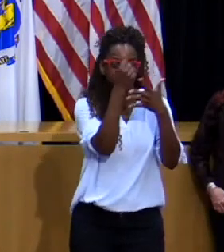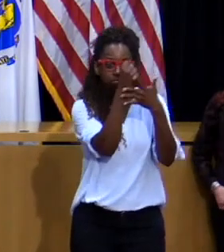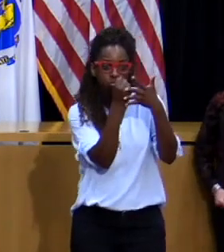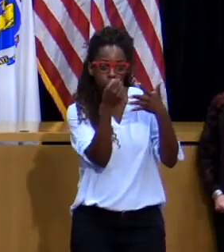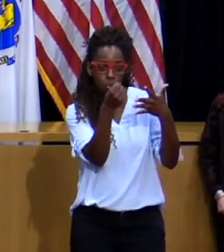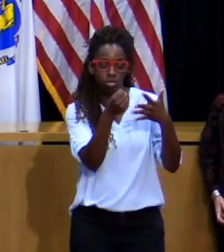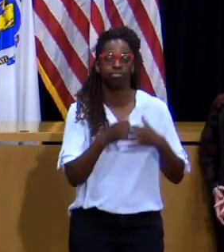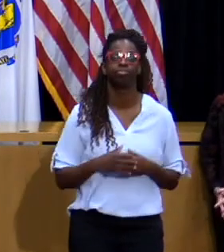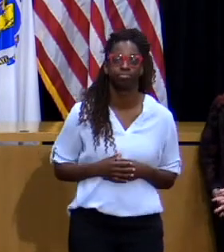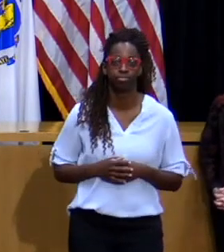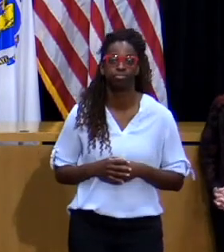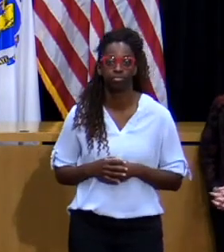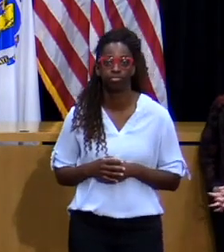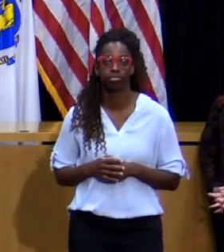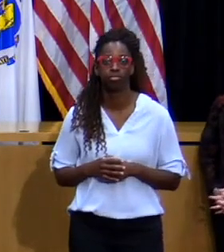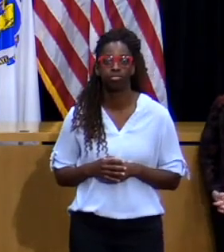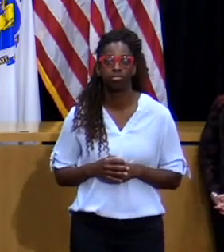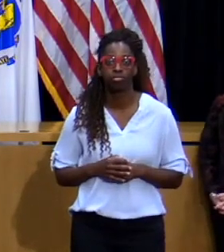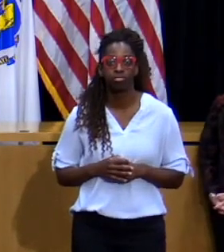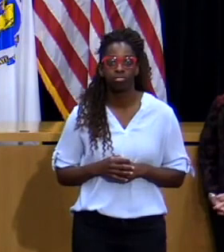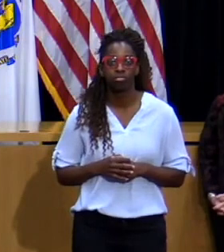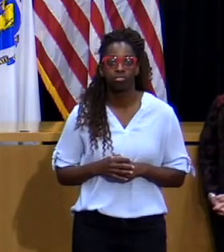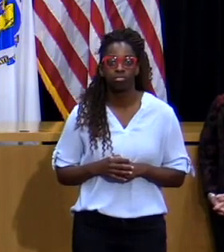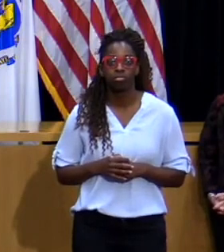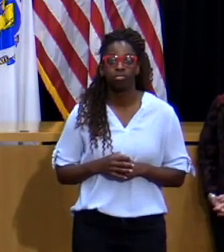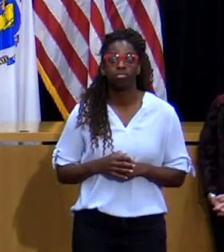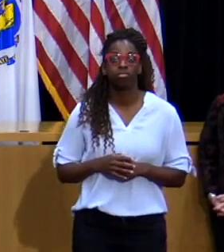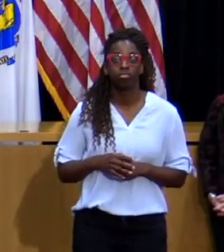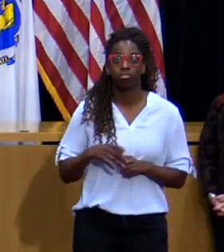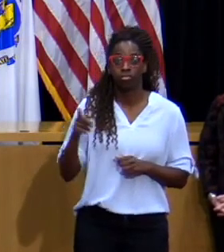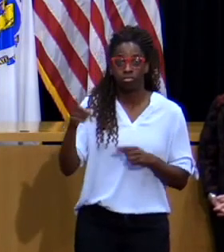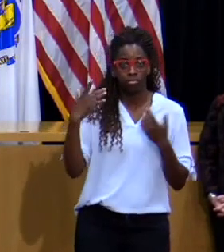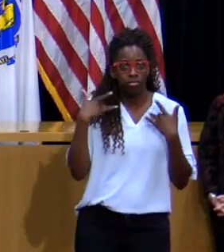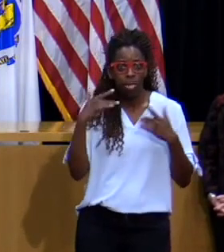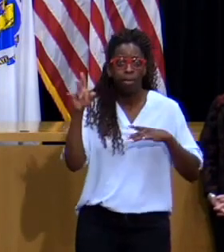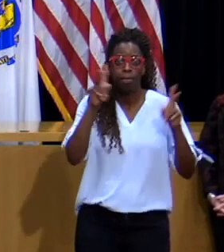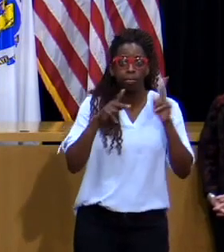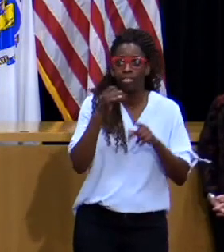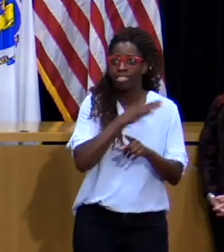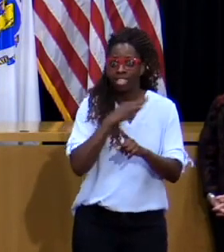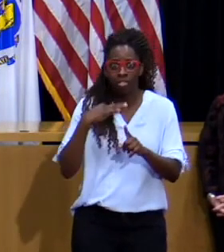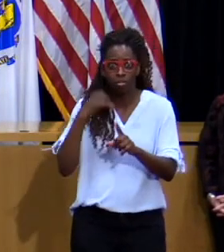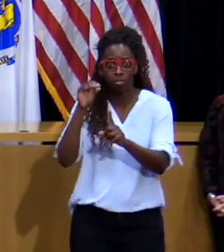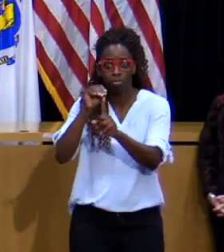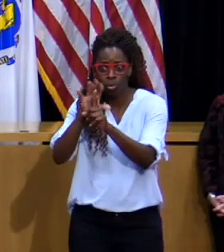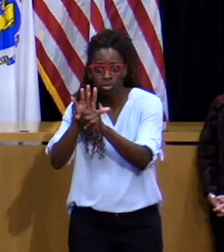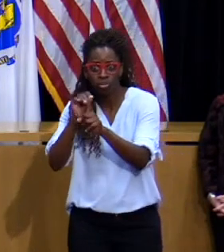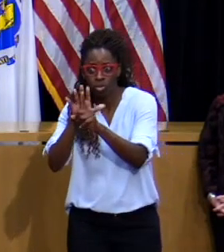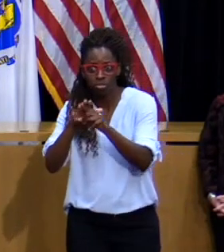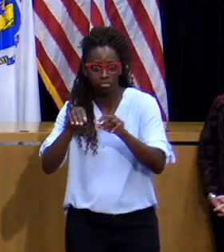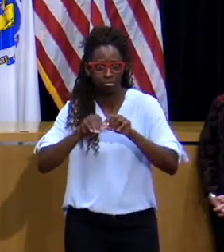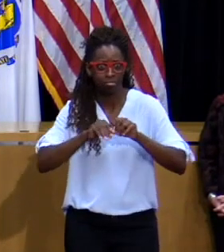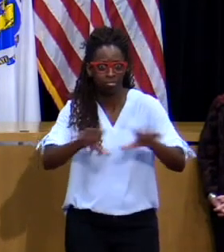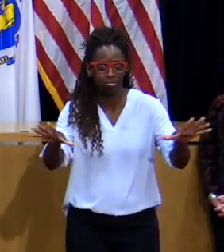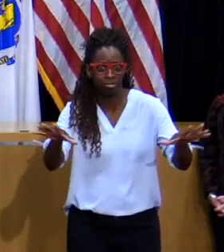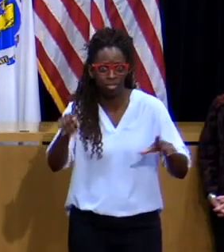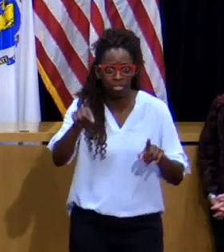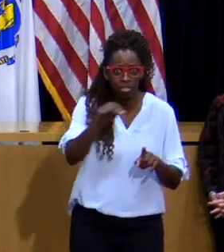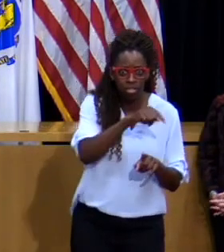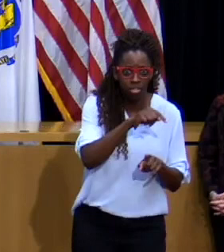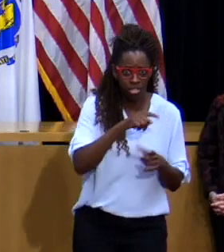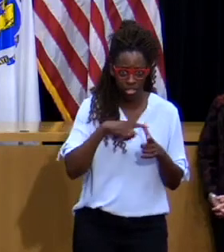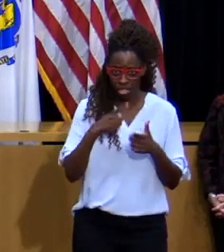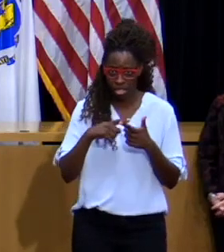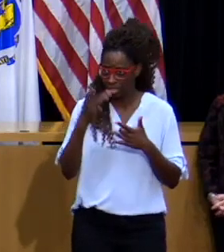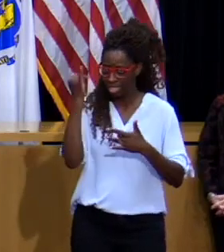staff who have been exposed, who are out and quarantining until they can come back. So we remain